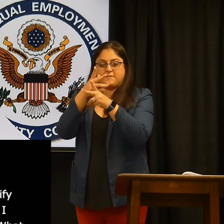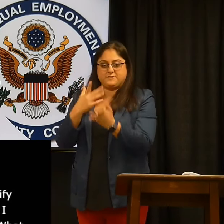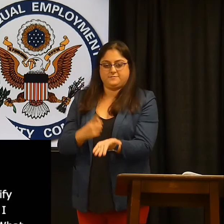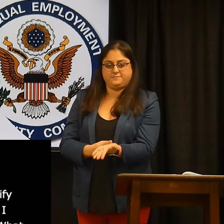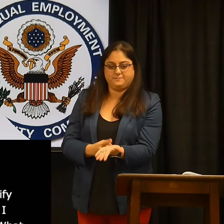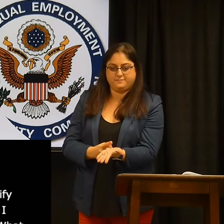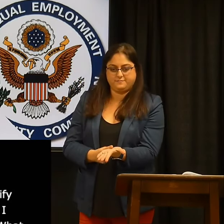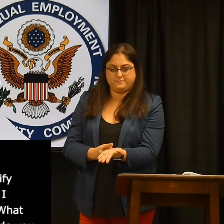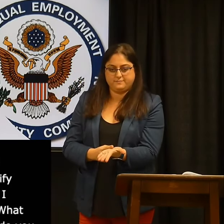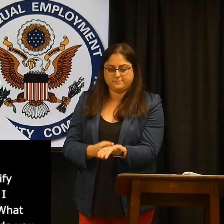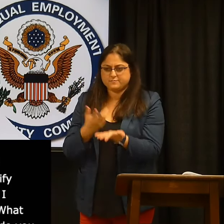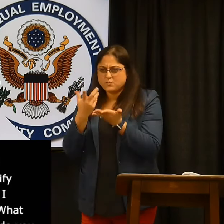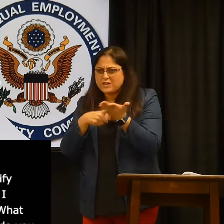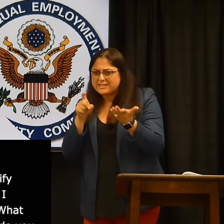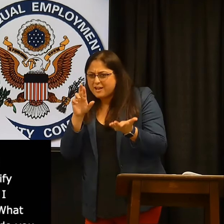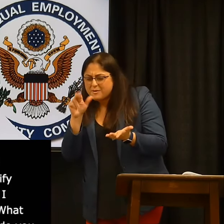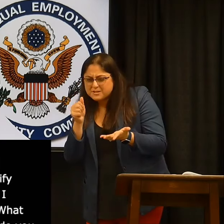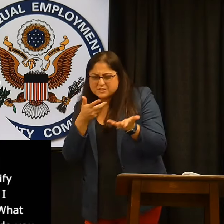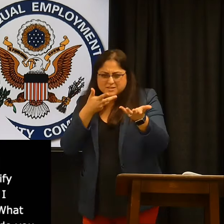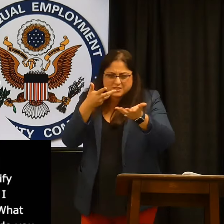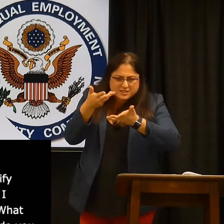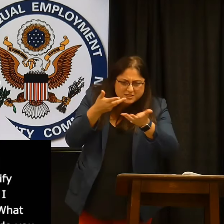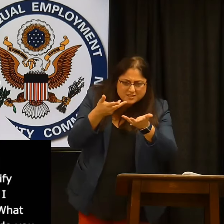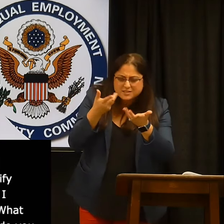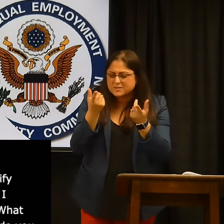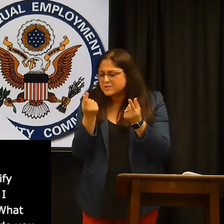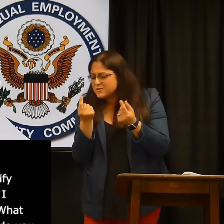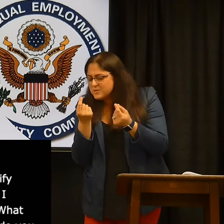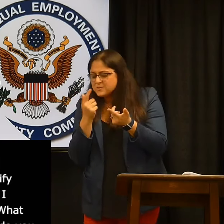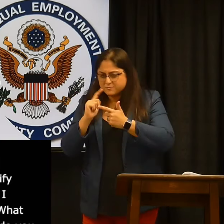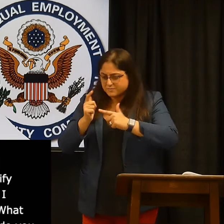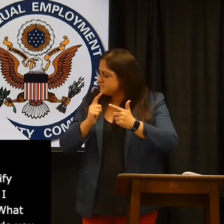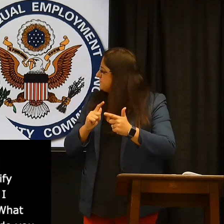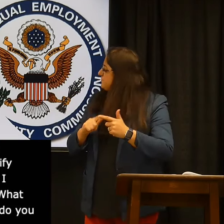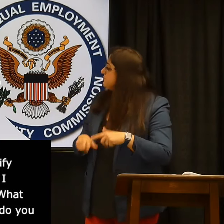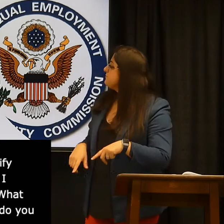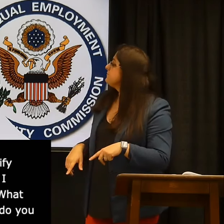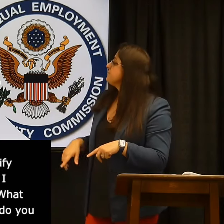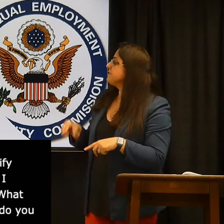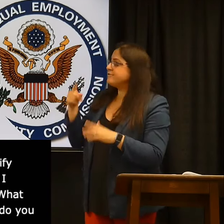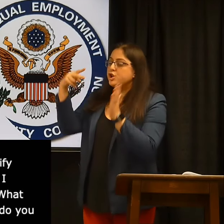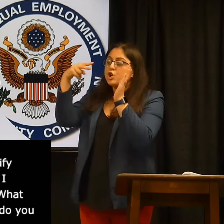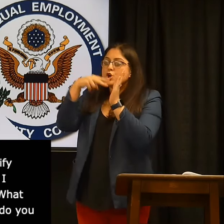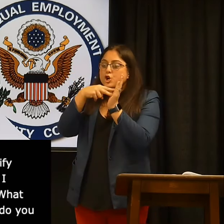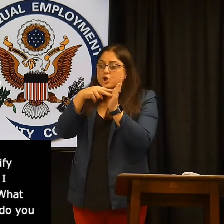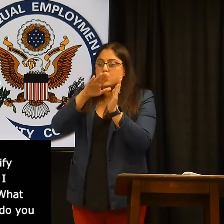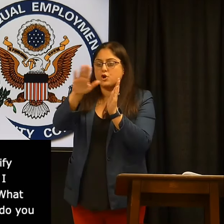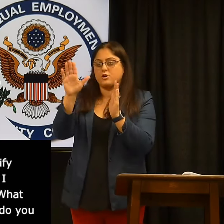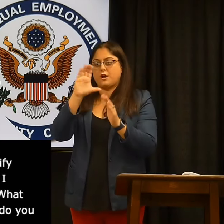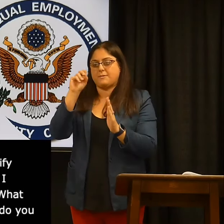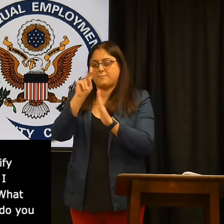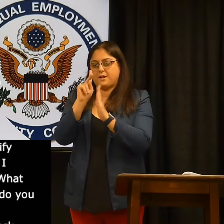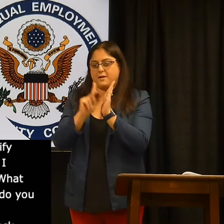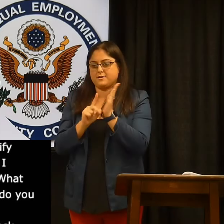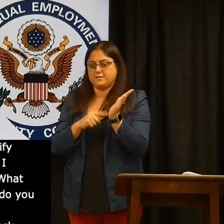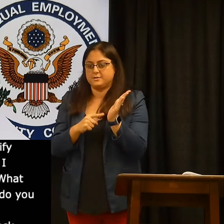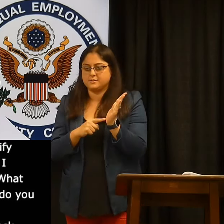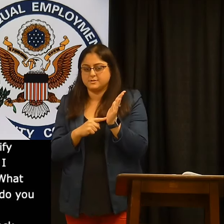Sit down and talk to your supervisor. Have that interactive back and forth about what would work. Also, look at your